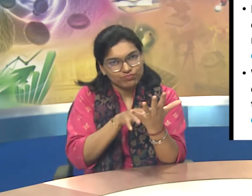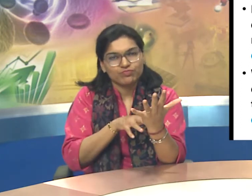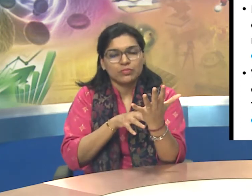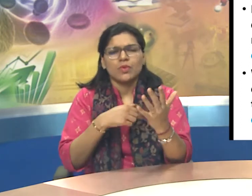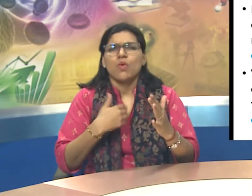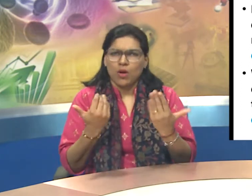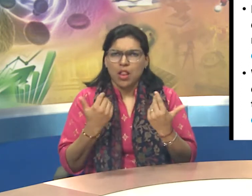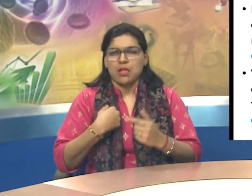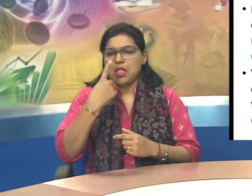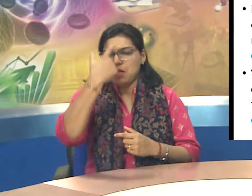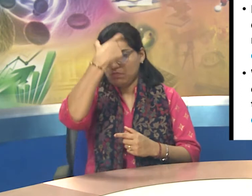of